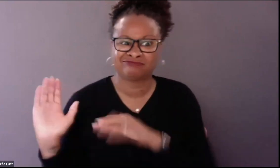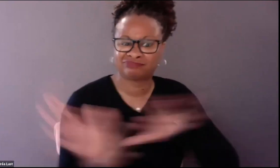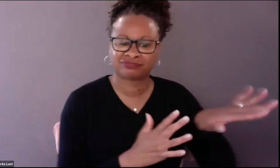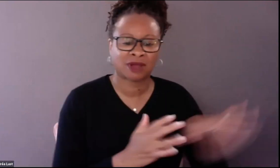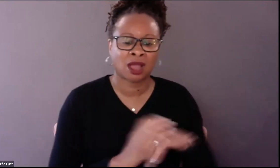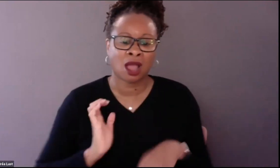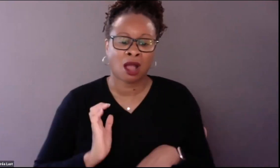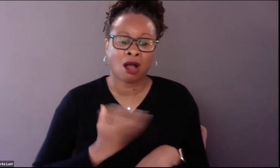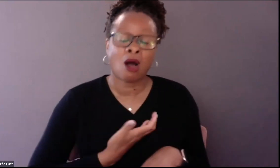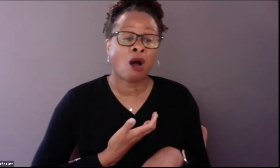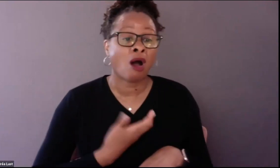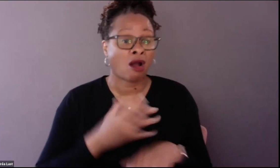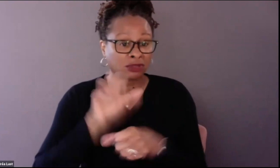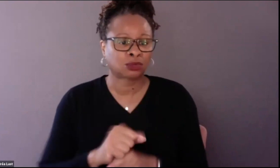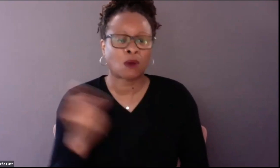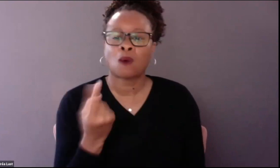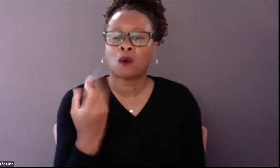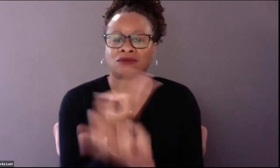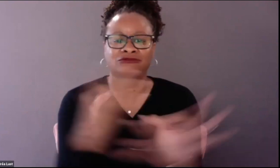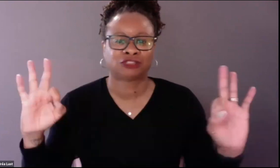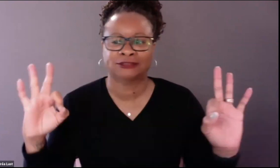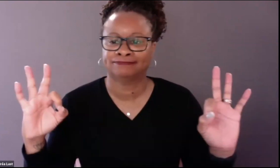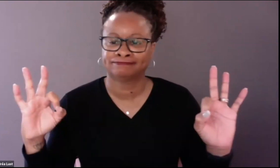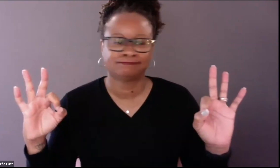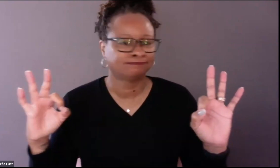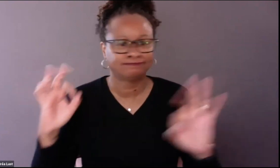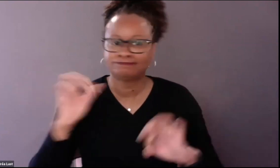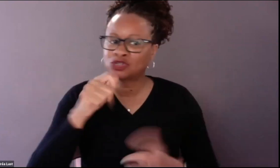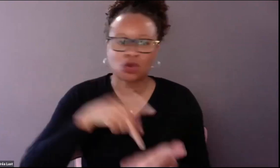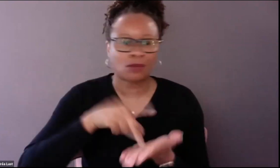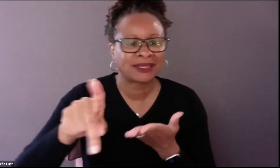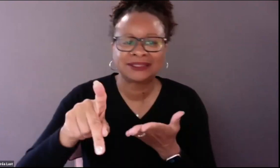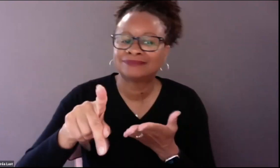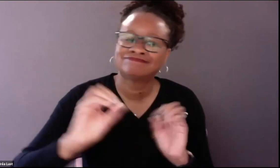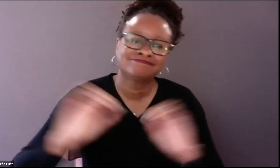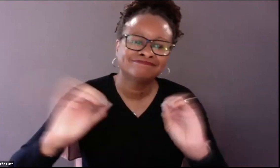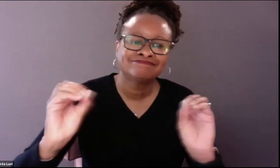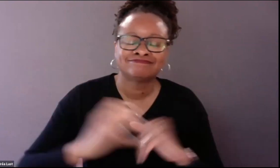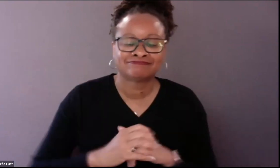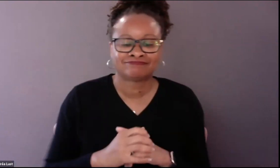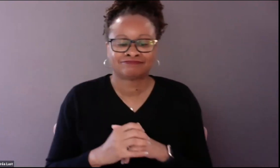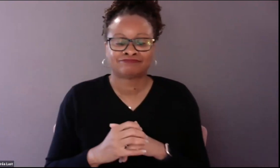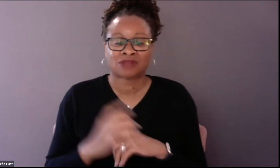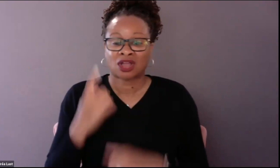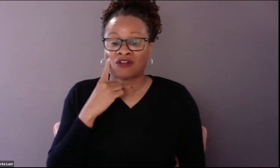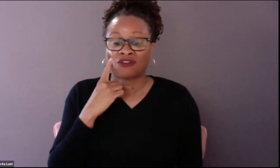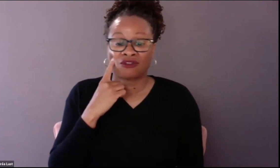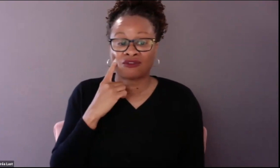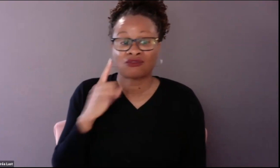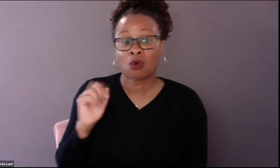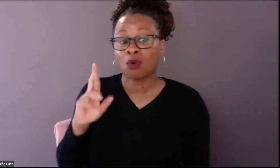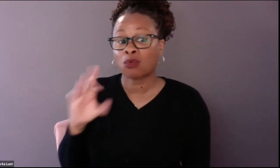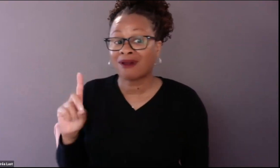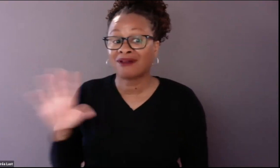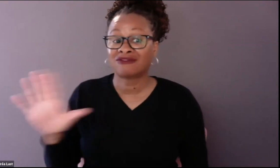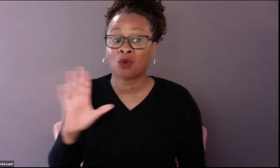are always free. We never charge people to participate in our rituals. For a ride, we ask our bike share system